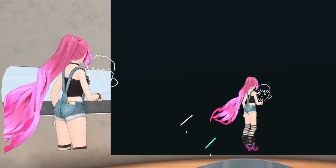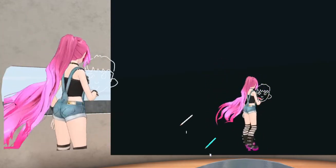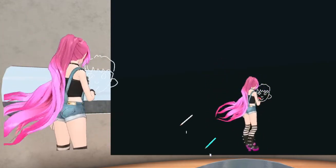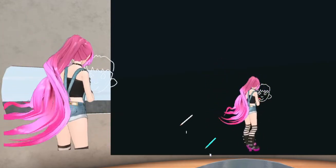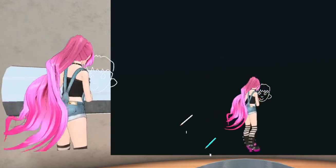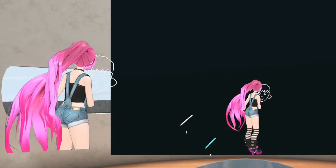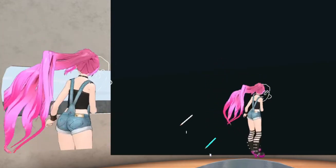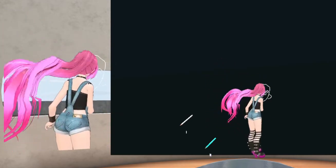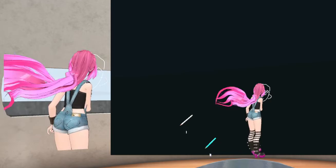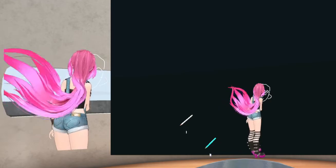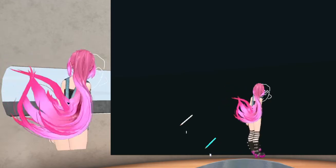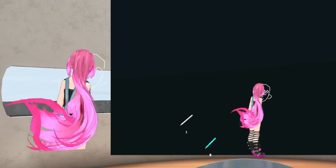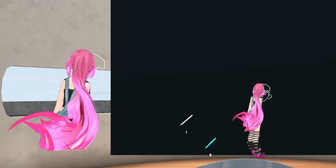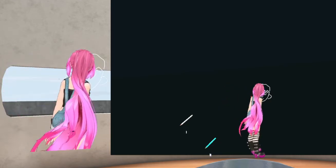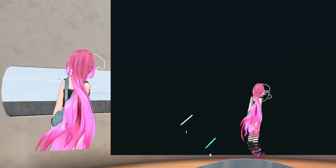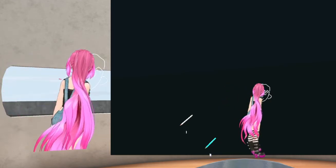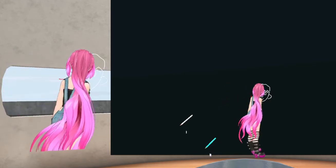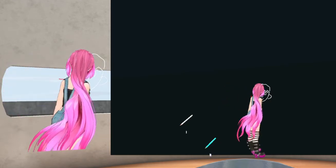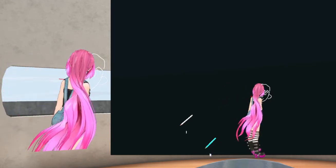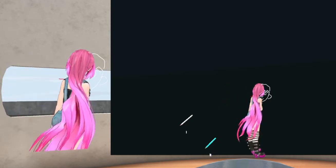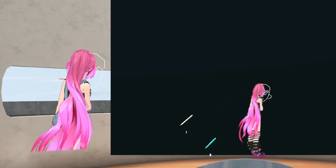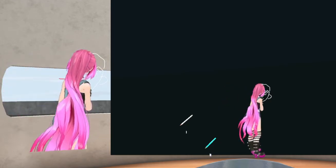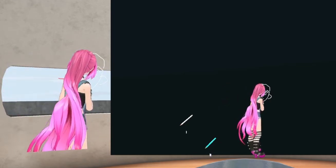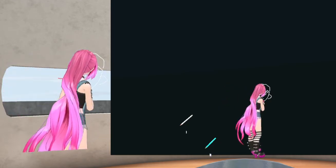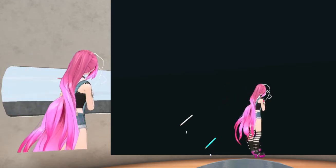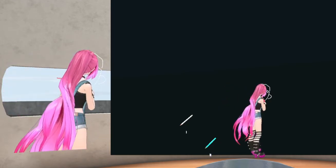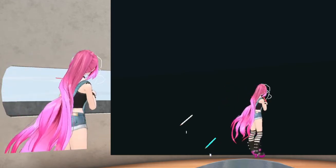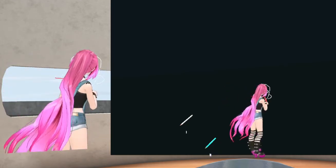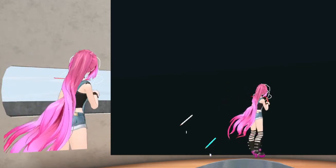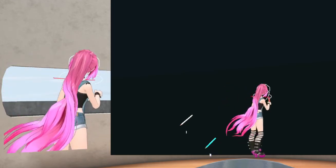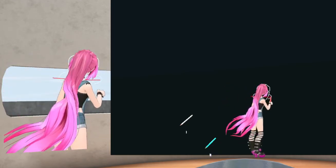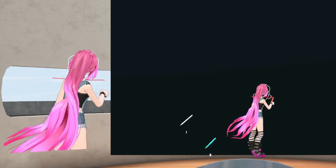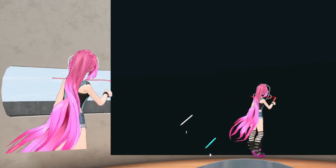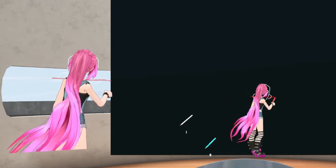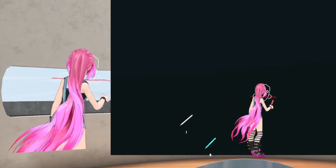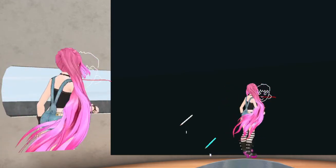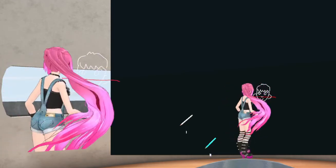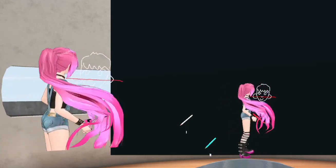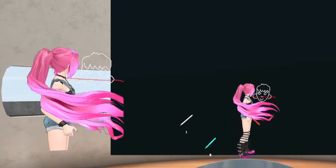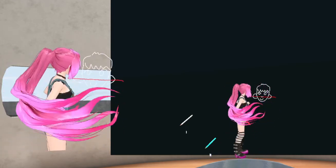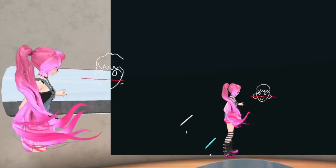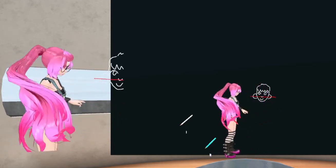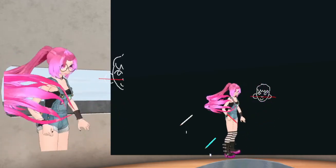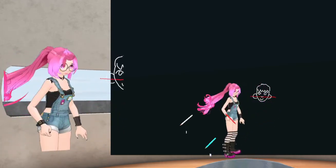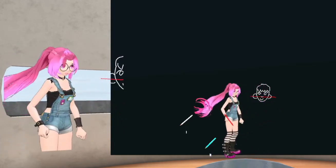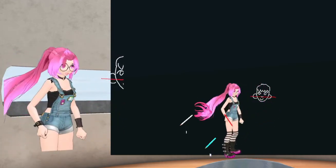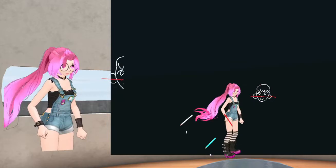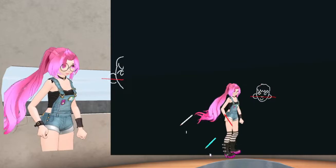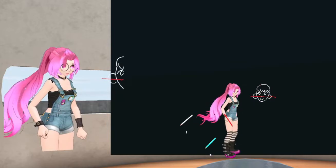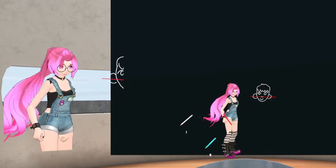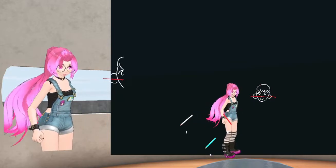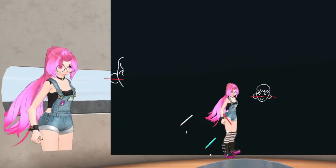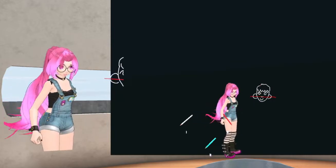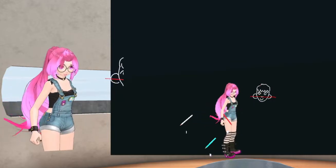though. Okay. So It's a young Poe.